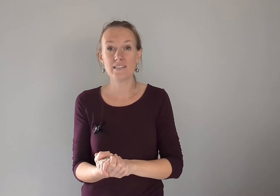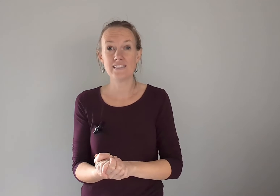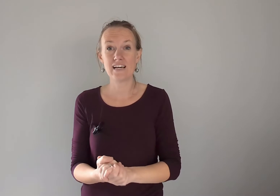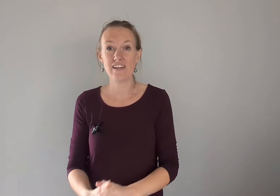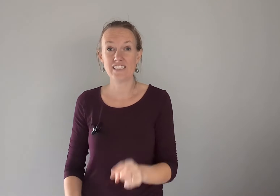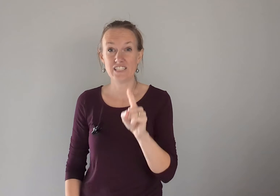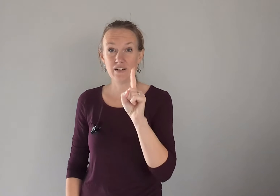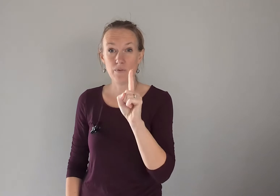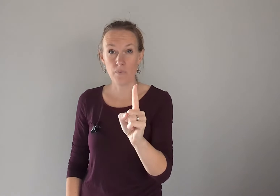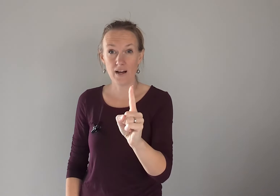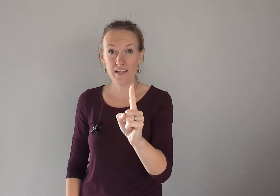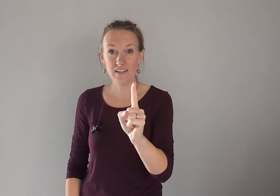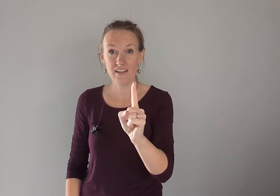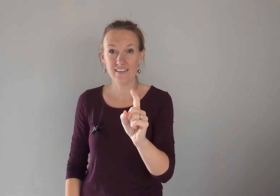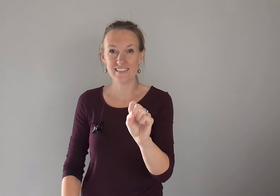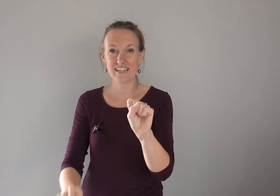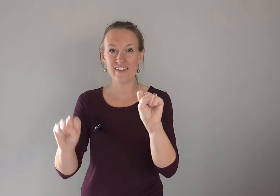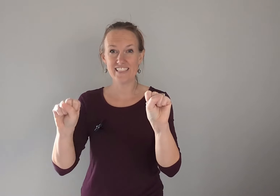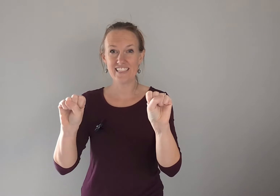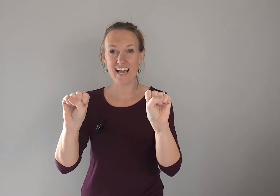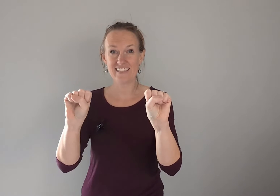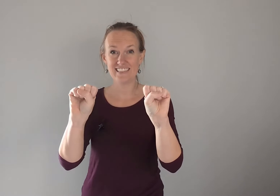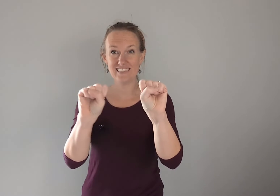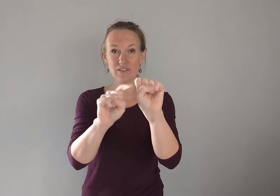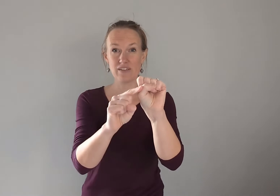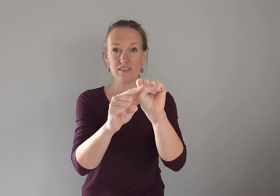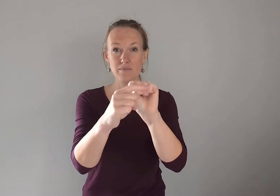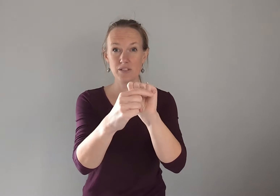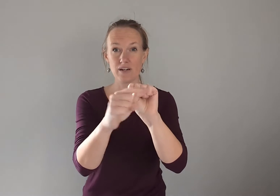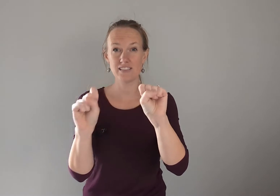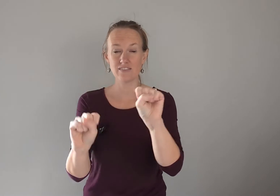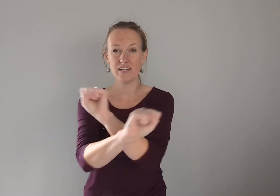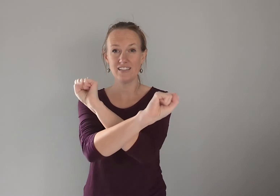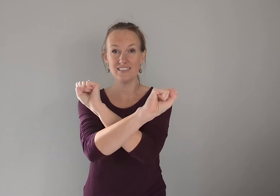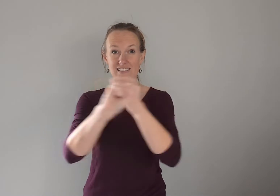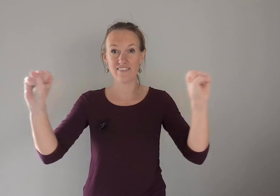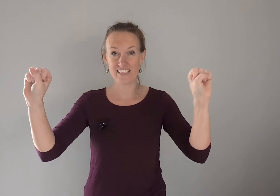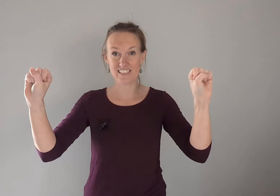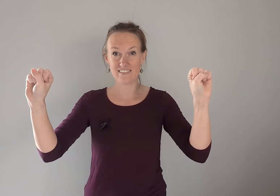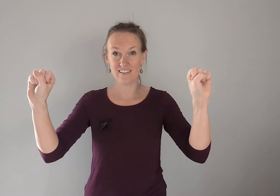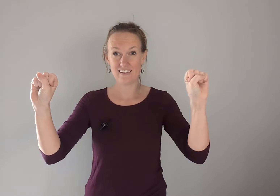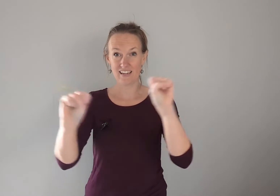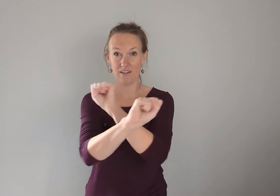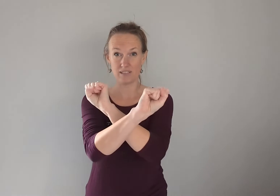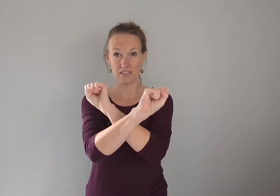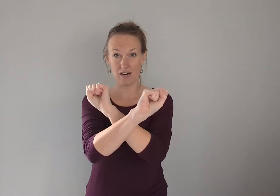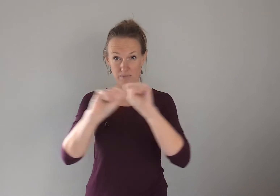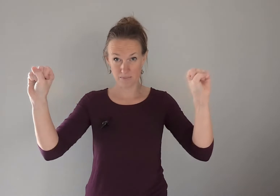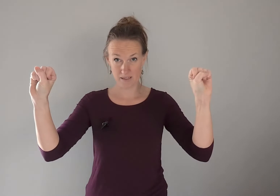one salvation. One, and then salvation, S's, so your thumbs across your fingers, salvation. Okay, cross your arms and bring them